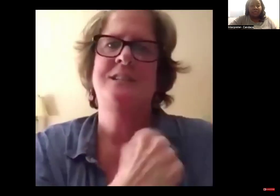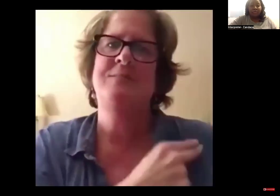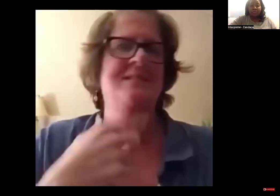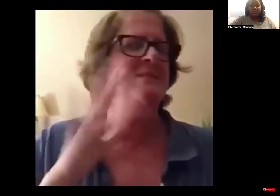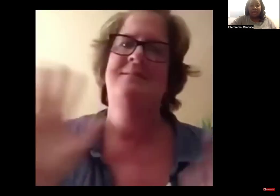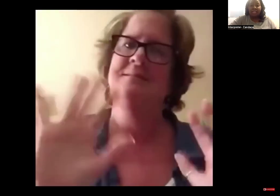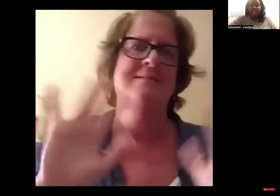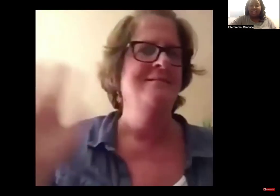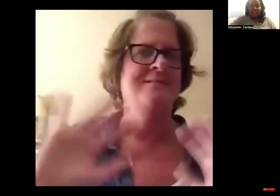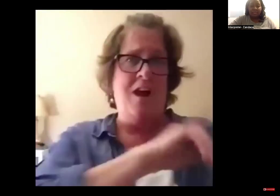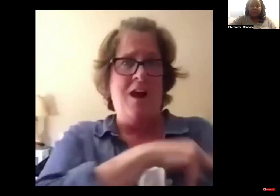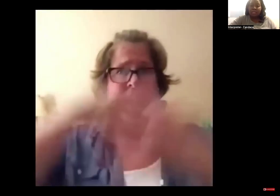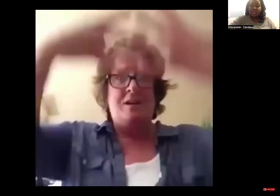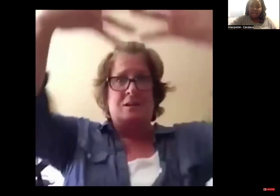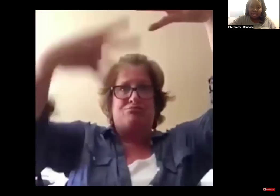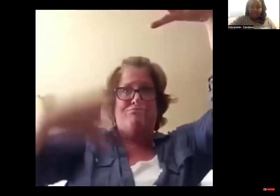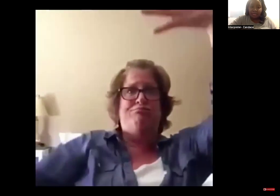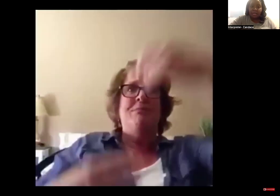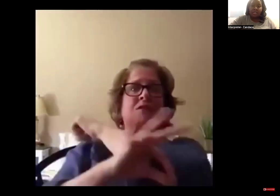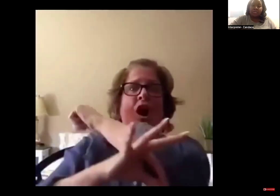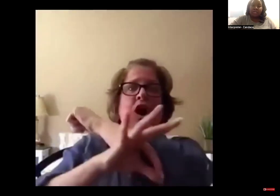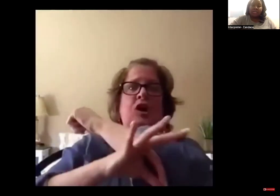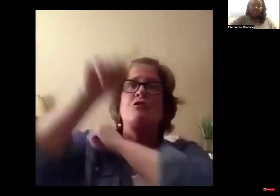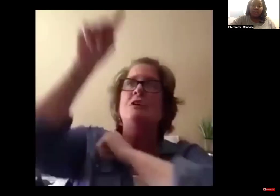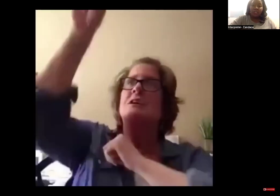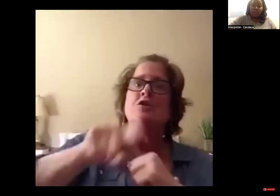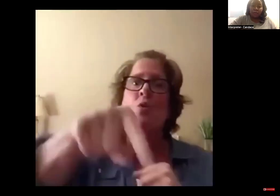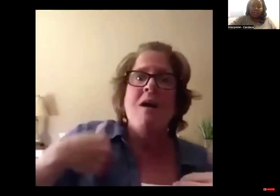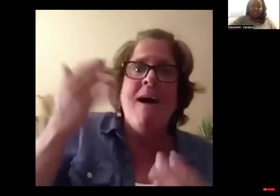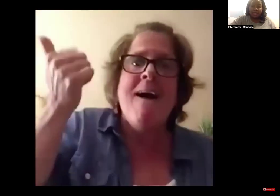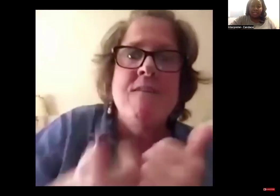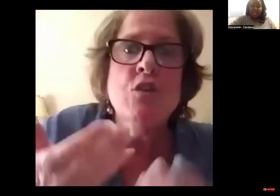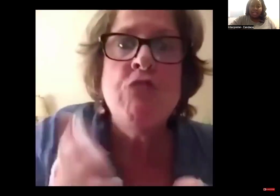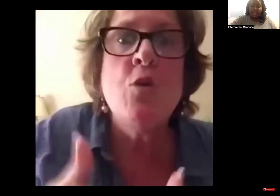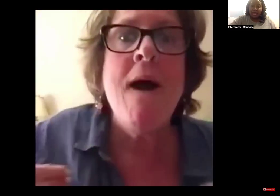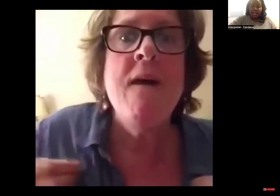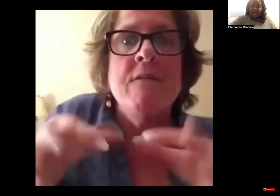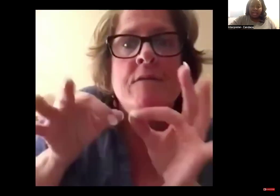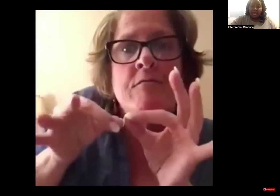so unequal. Access at the hospitals is unequal. There's a list full of foreign things,